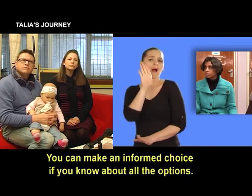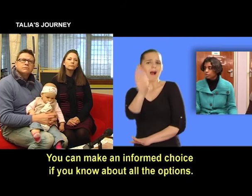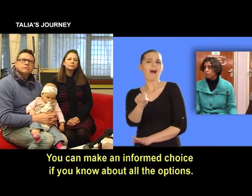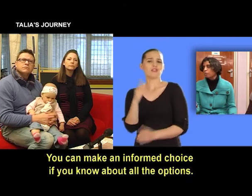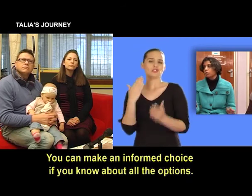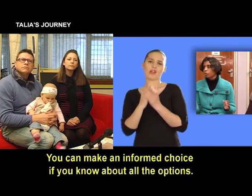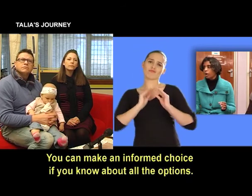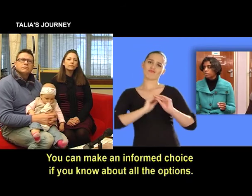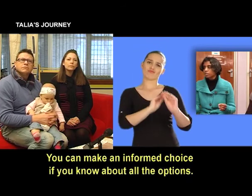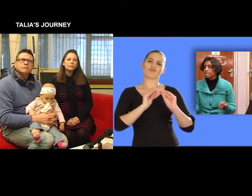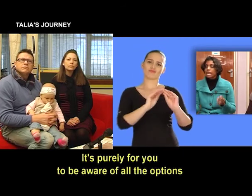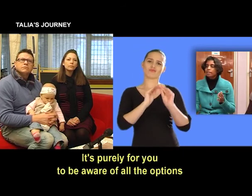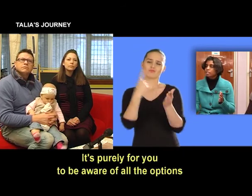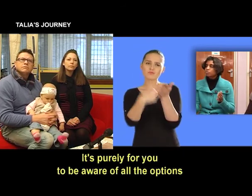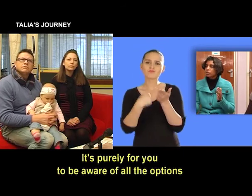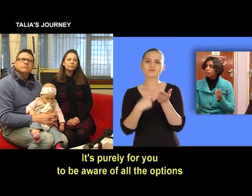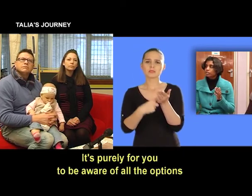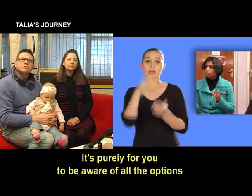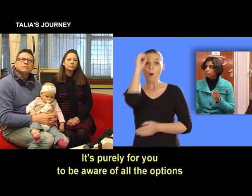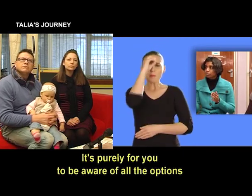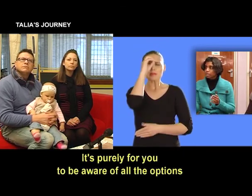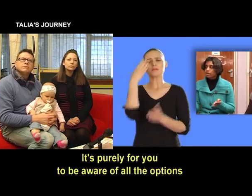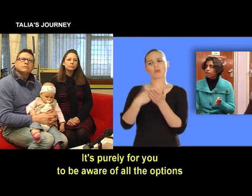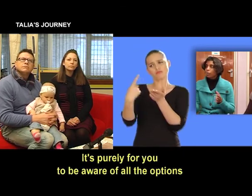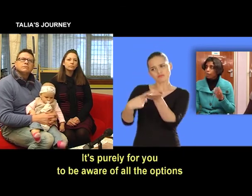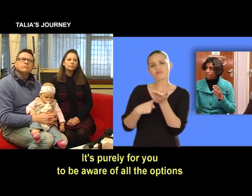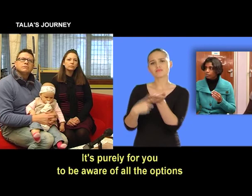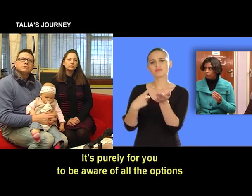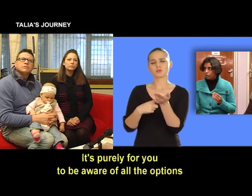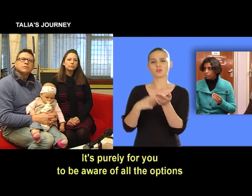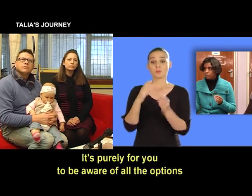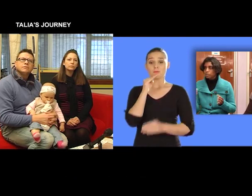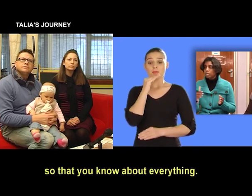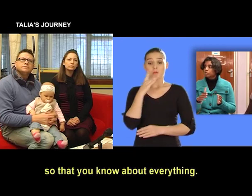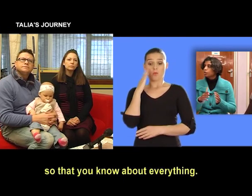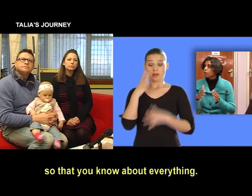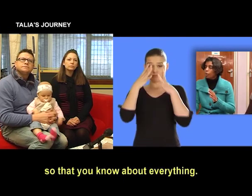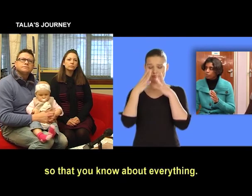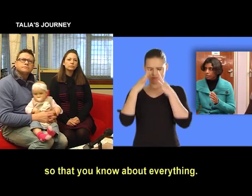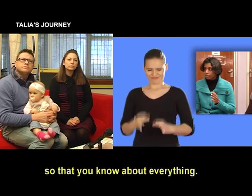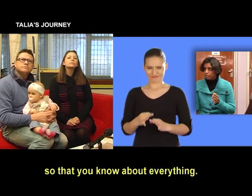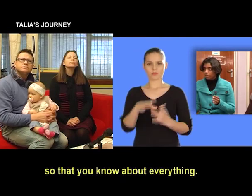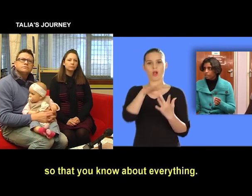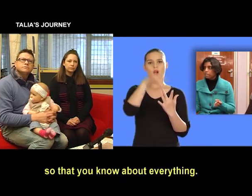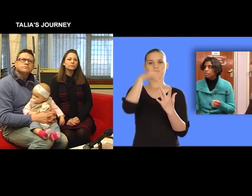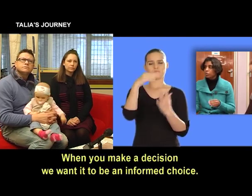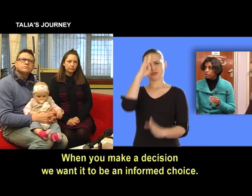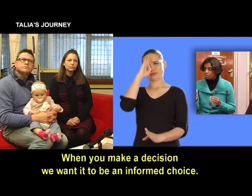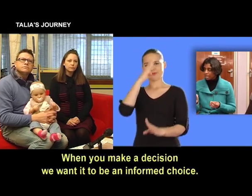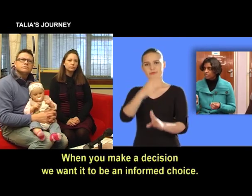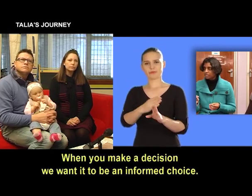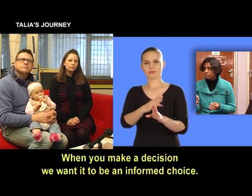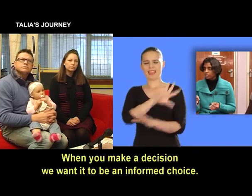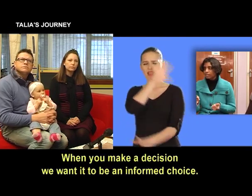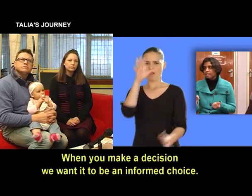choice, so that you know about all the options. And that's purely for you to be aware of all the options so that you know of everything. So that